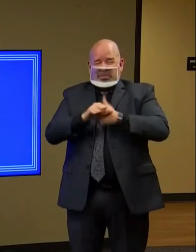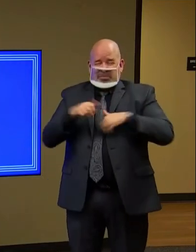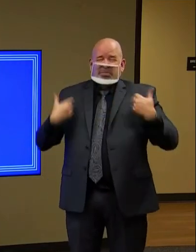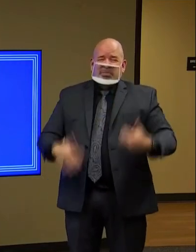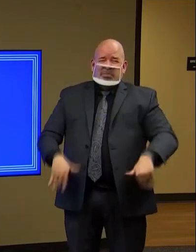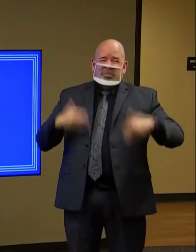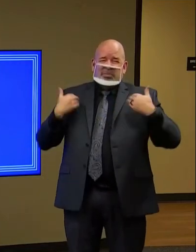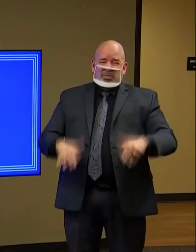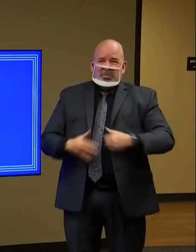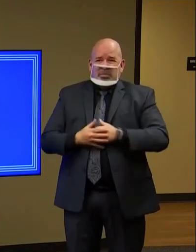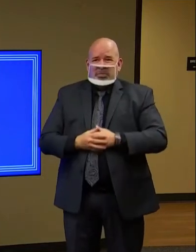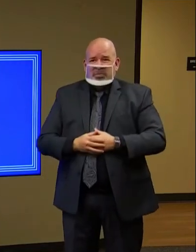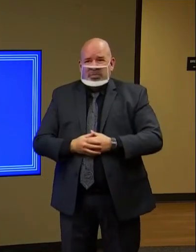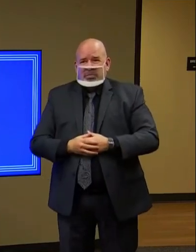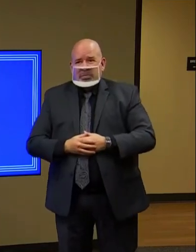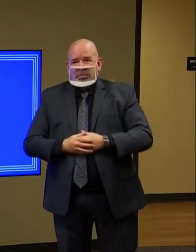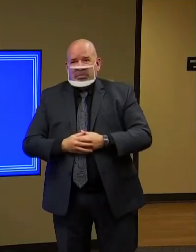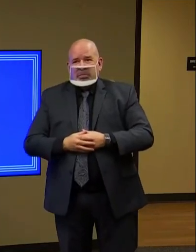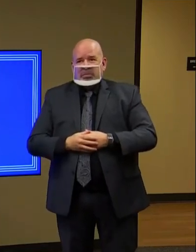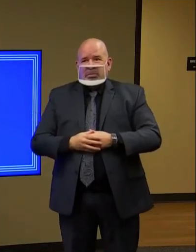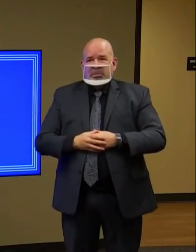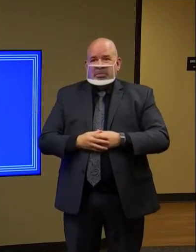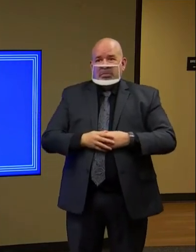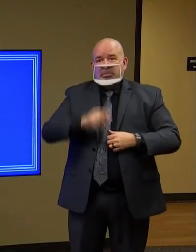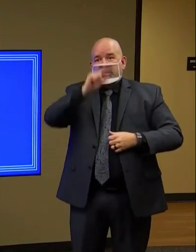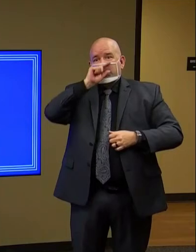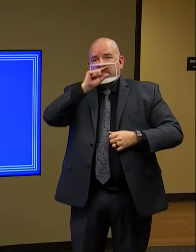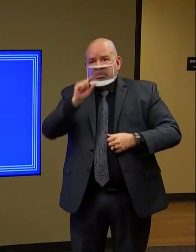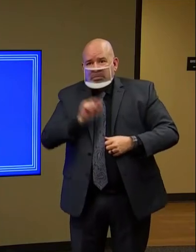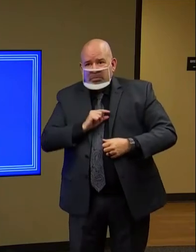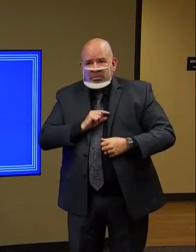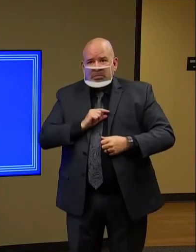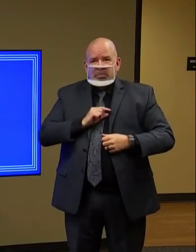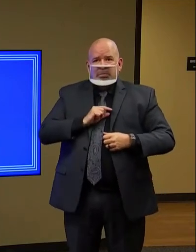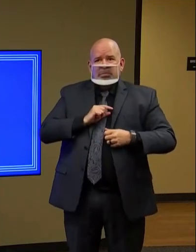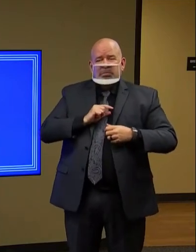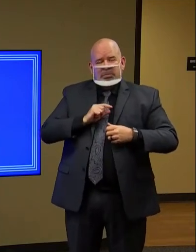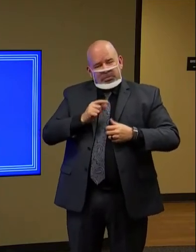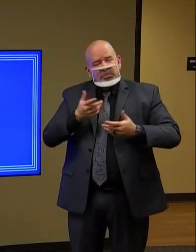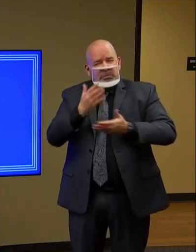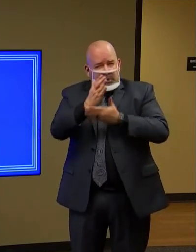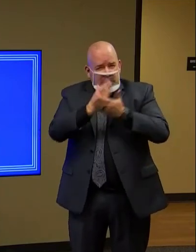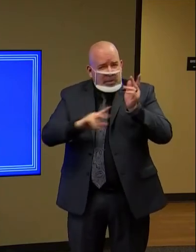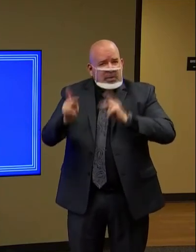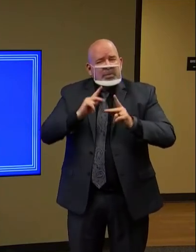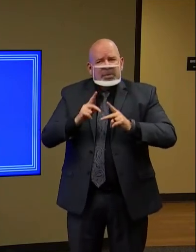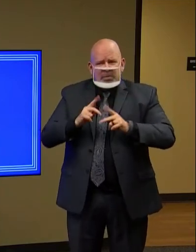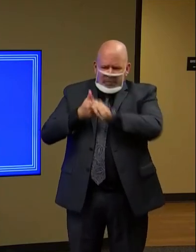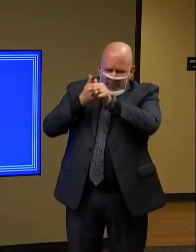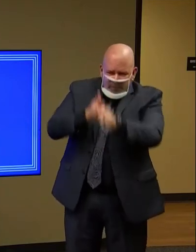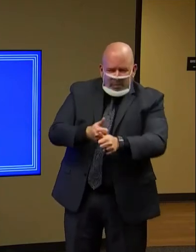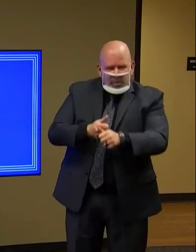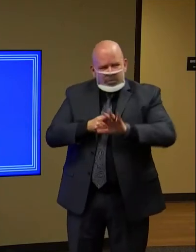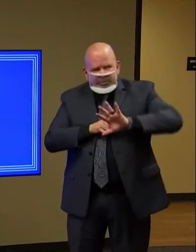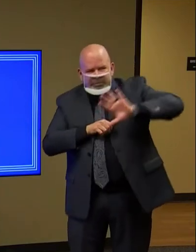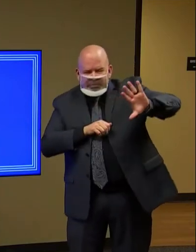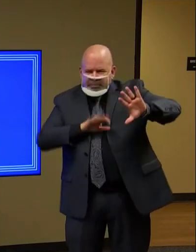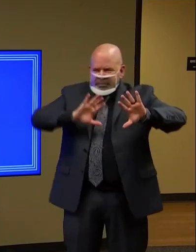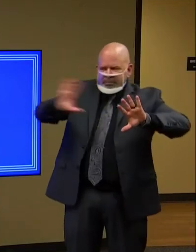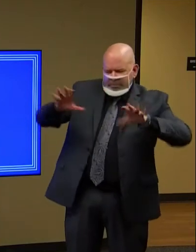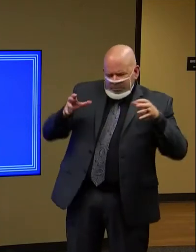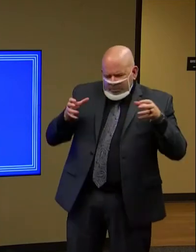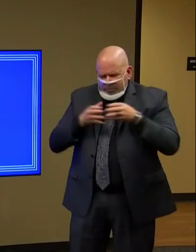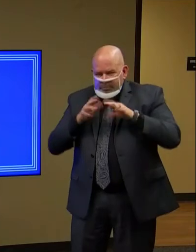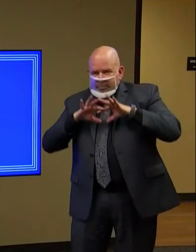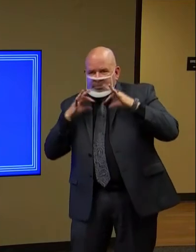Thanksgiving to limit their activities to just people in their household, we're now seeing the effects of those who